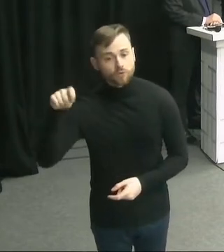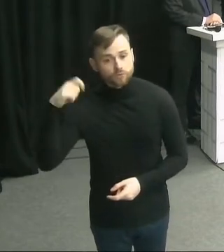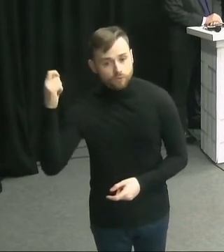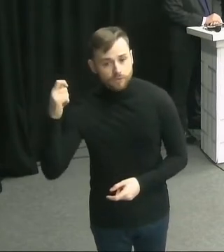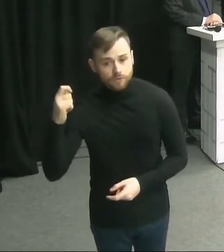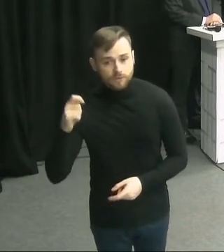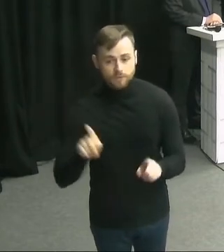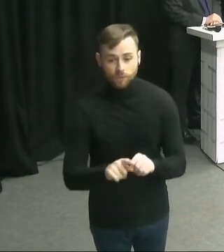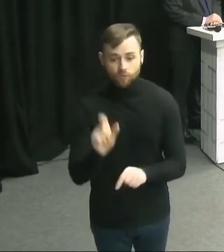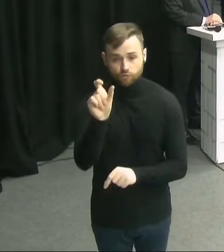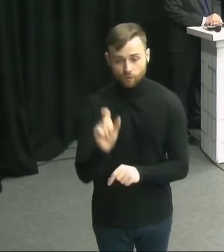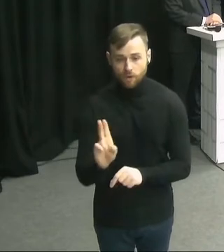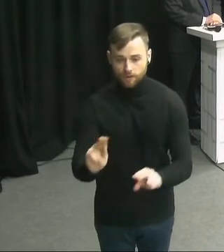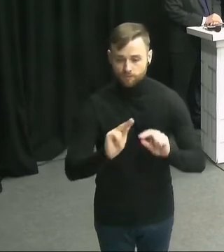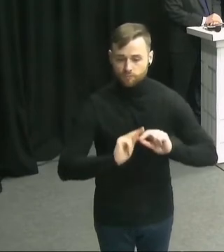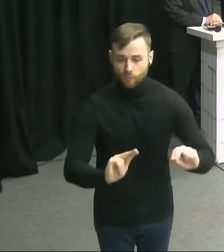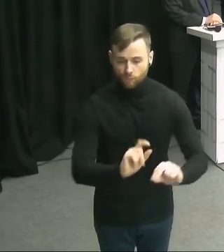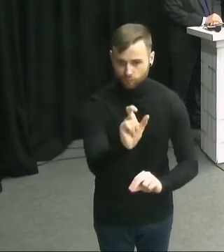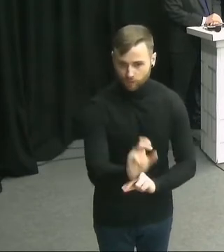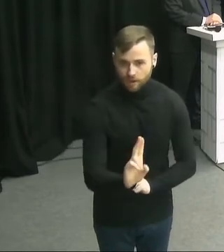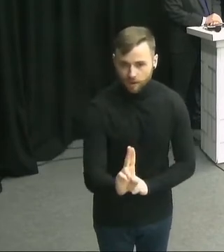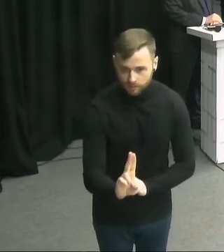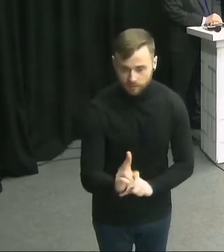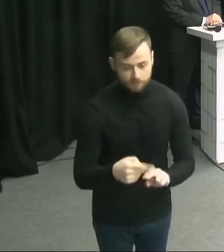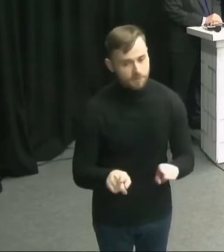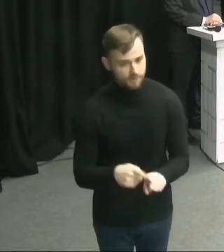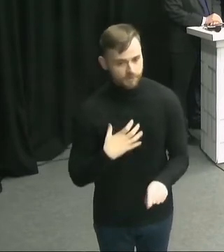levels depends a lot on what students are there